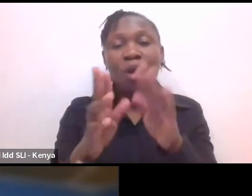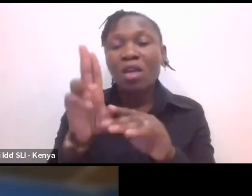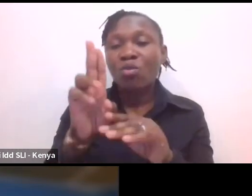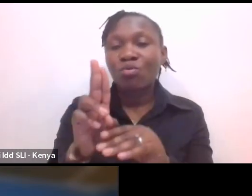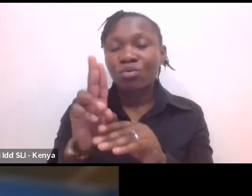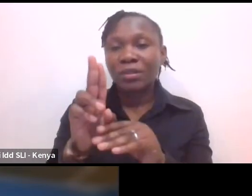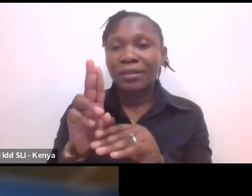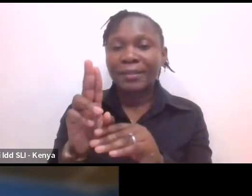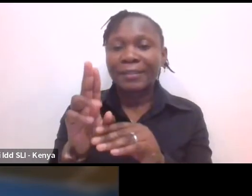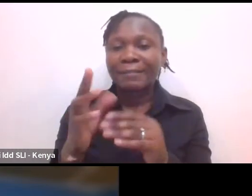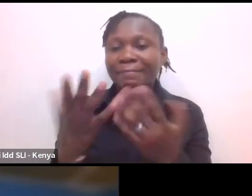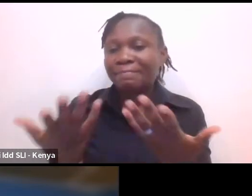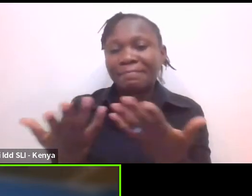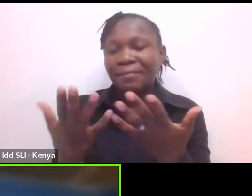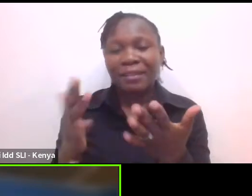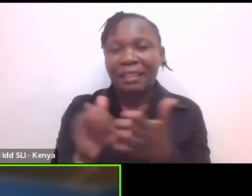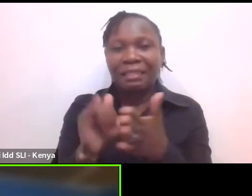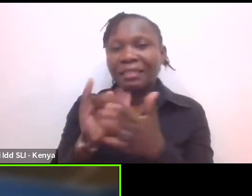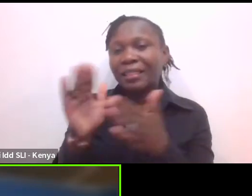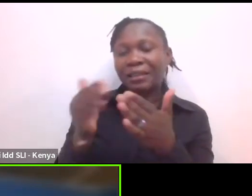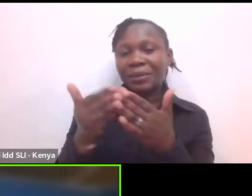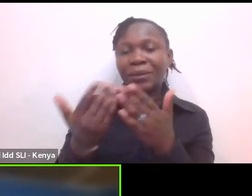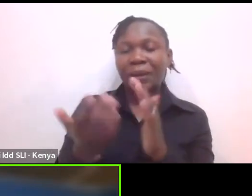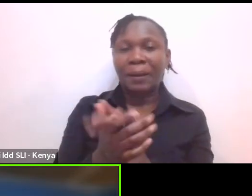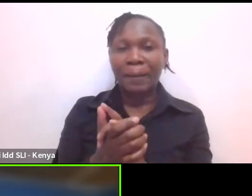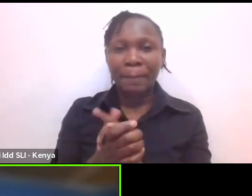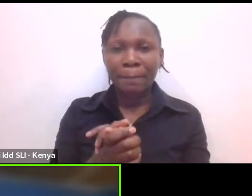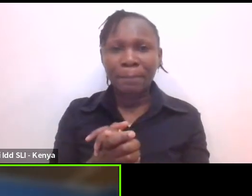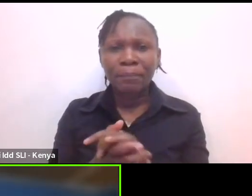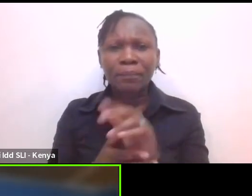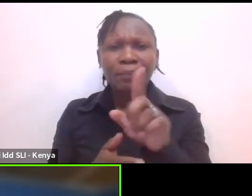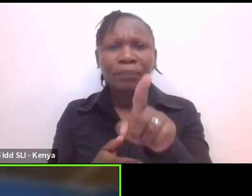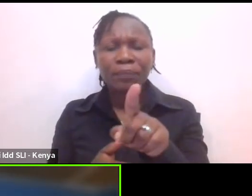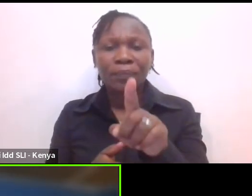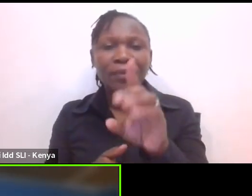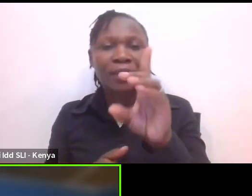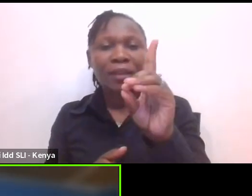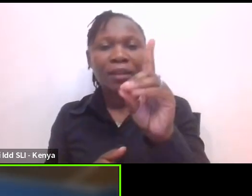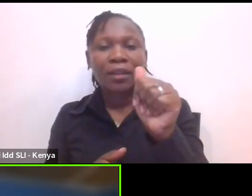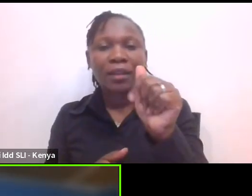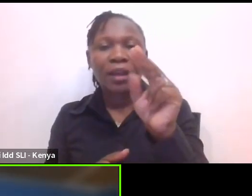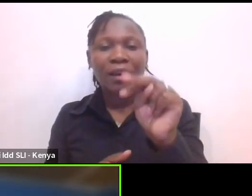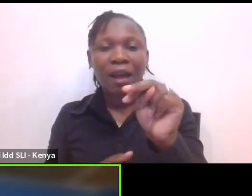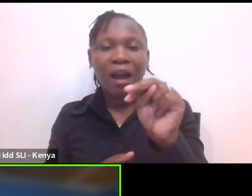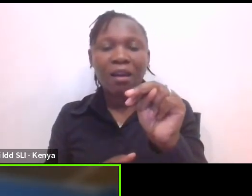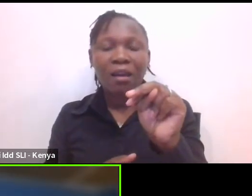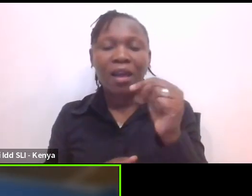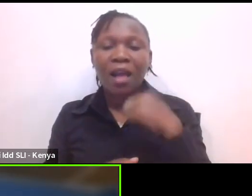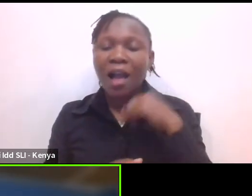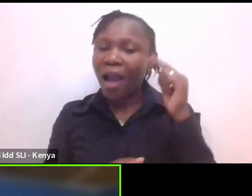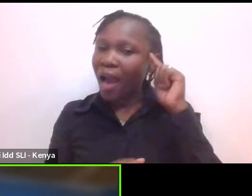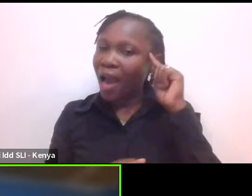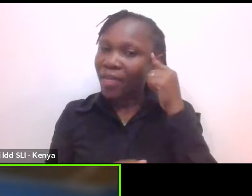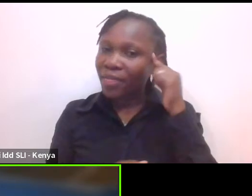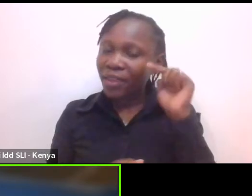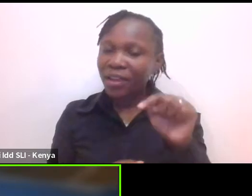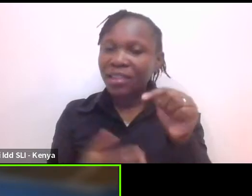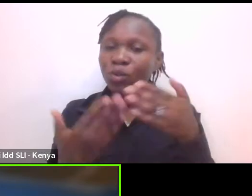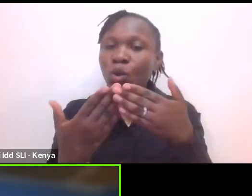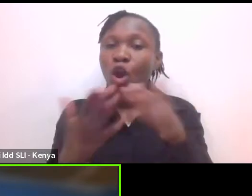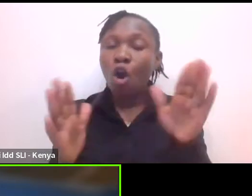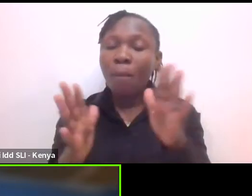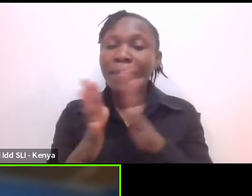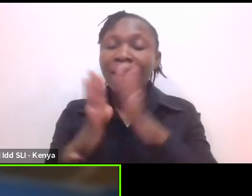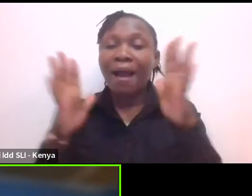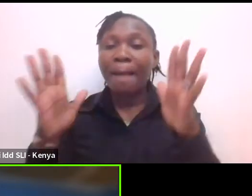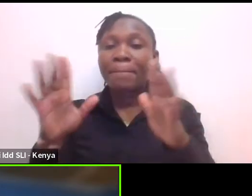that's what it is. Yeah, I want to kind of extrapolate on that a little bit. And I think this opens up the broader question of a word that you